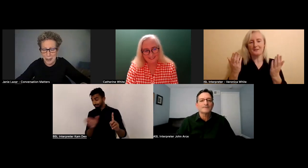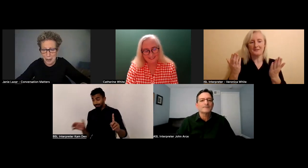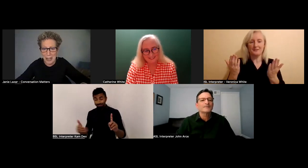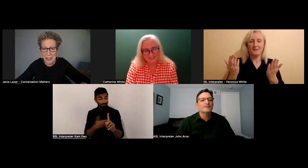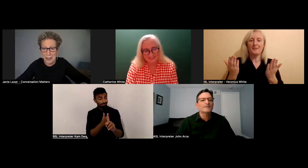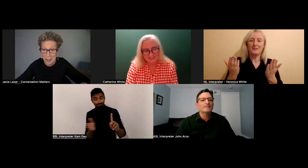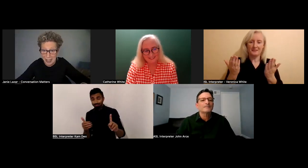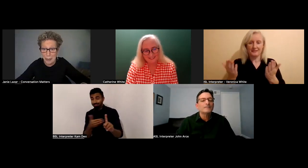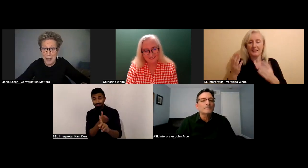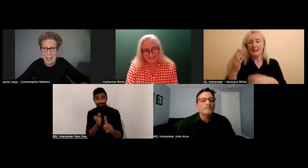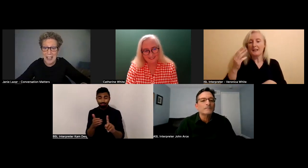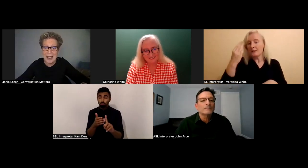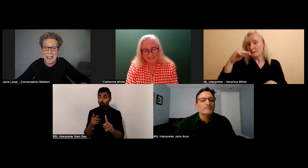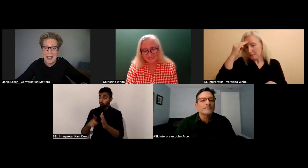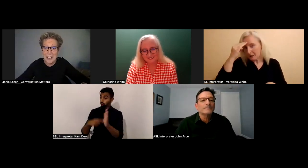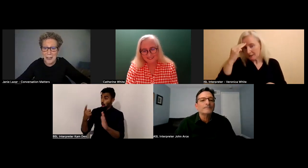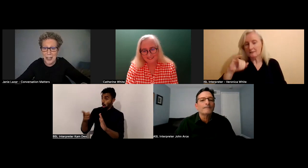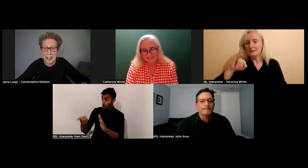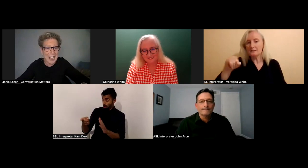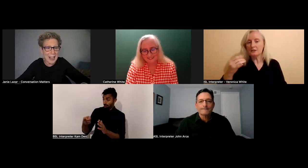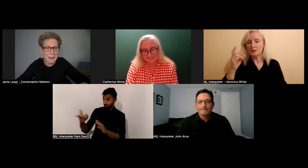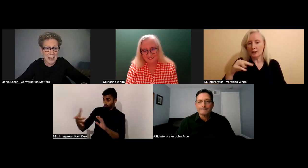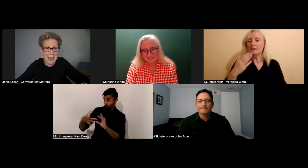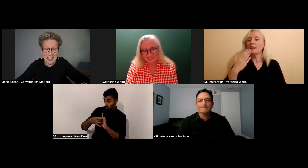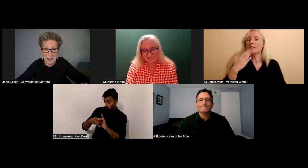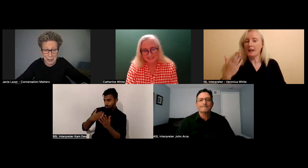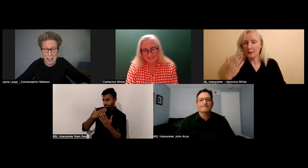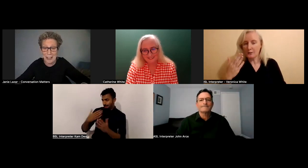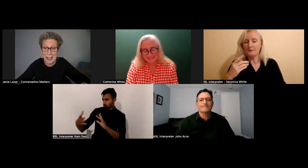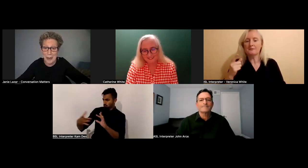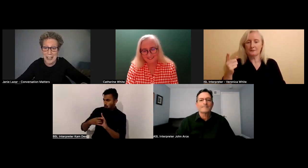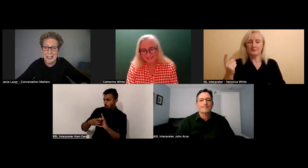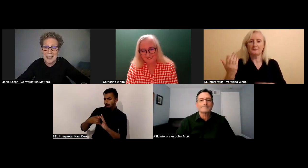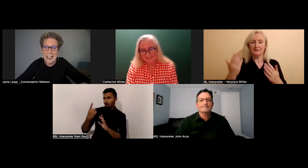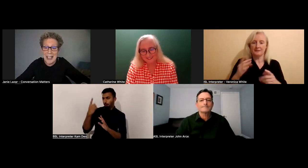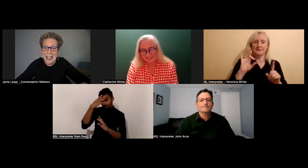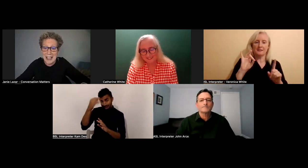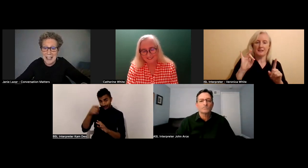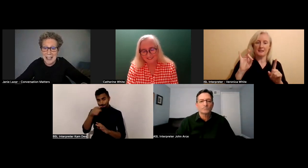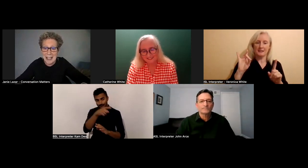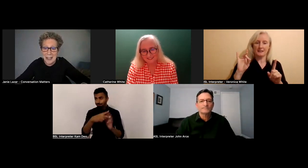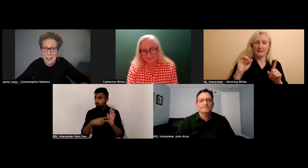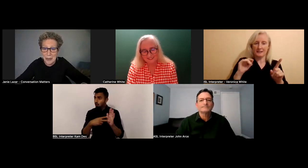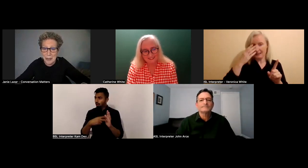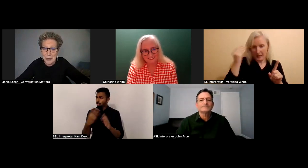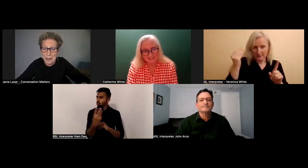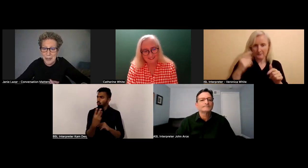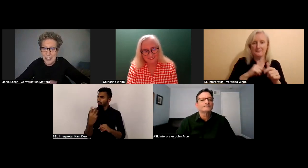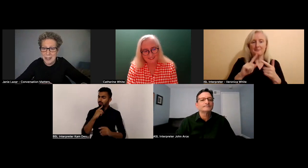if you don't mind, John, thank you for being here, joining Cam and Veronica as well, is